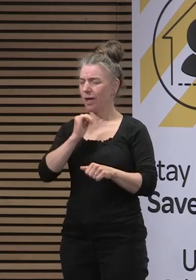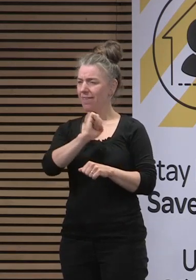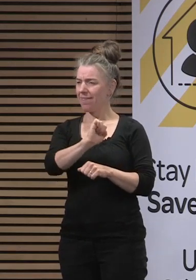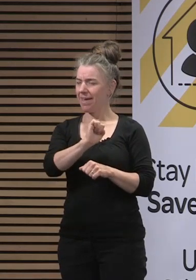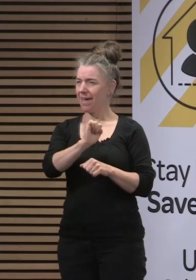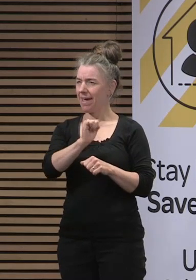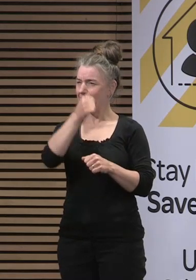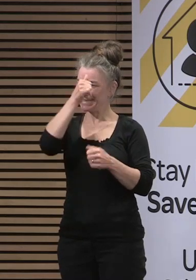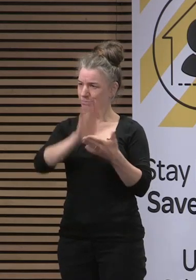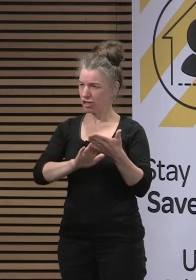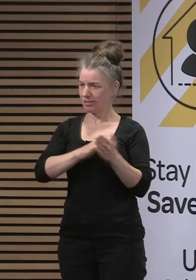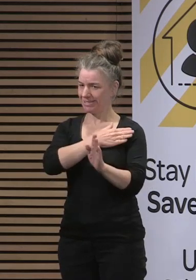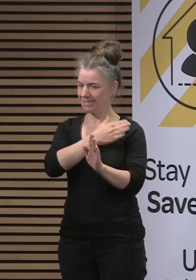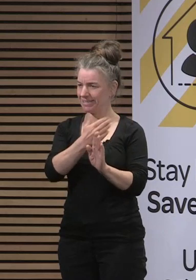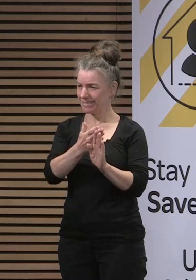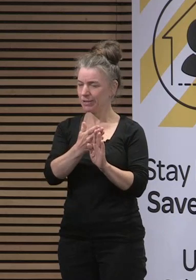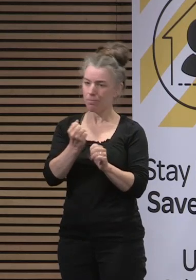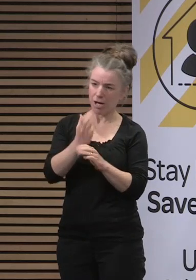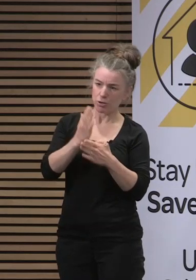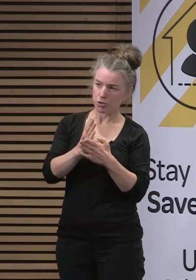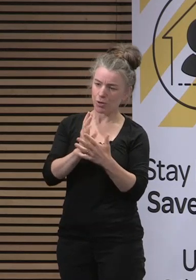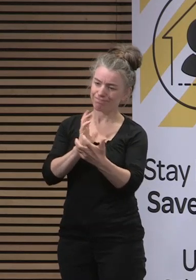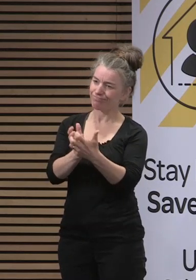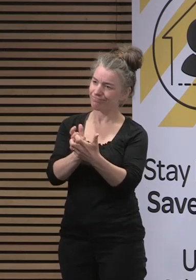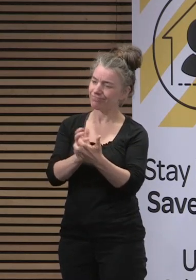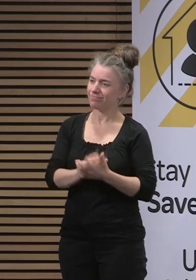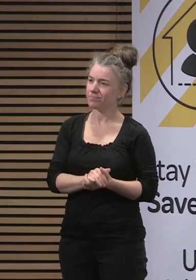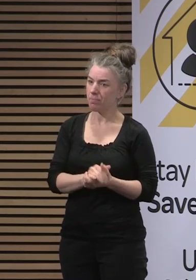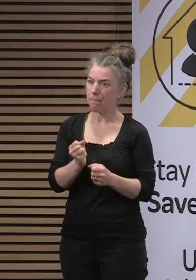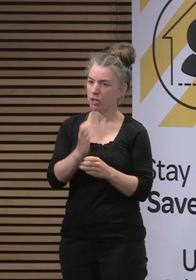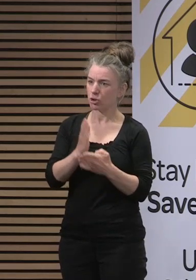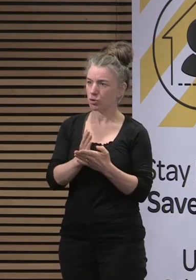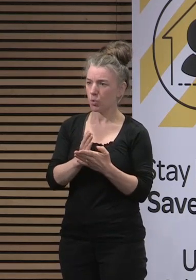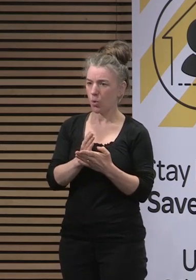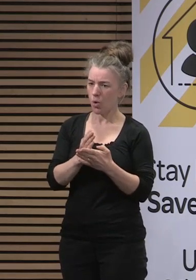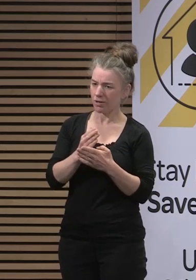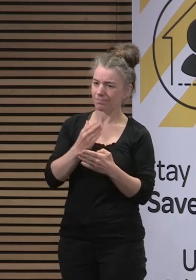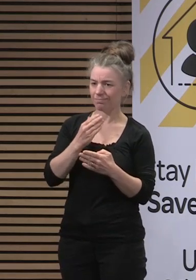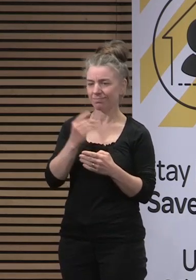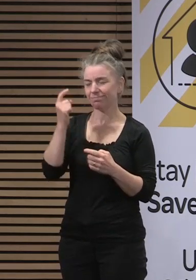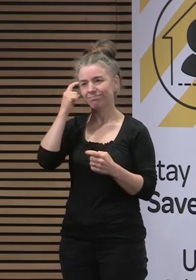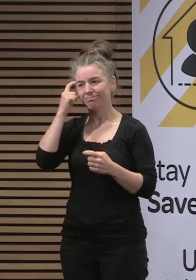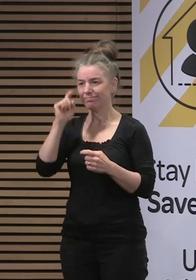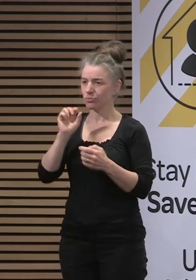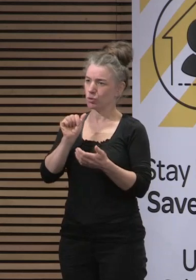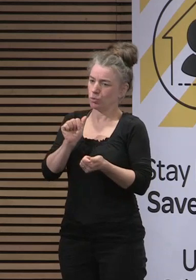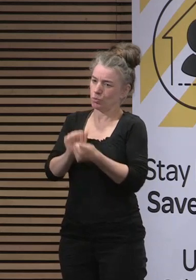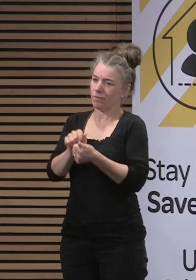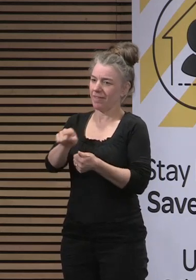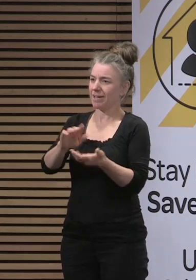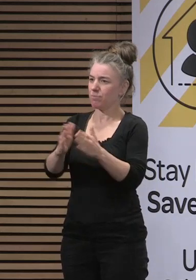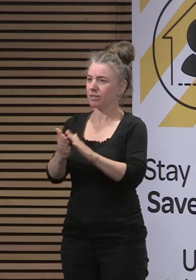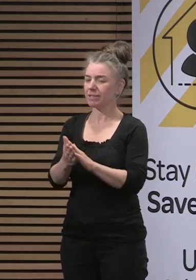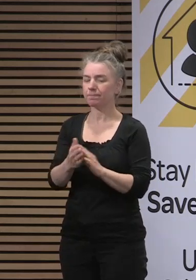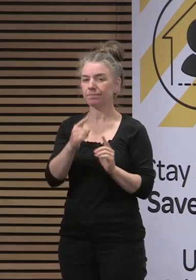experience to make sure that they're policing in a way that uses their local knowledge as well. I have, and